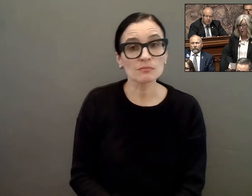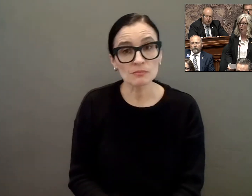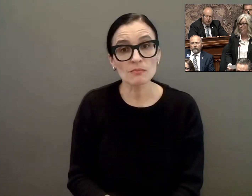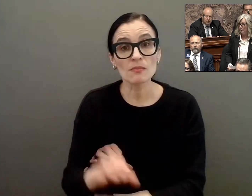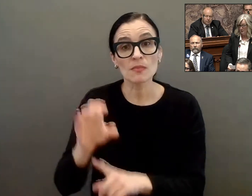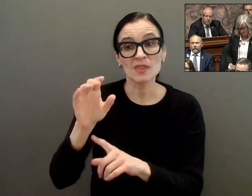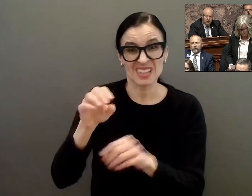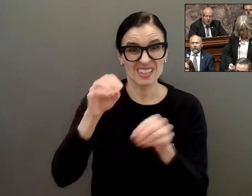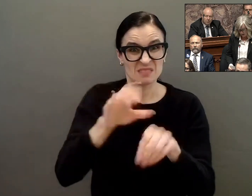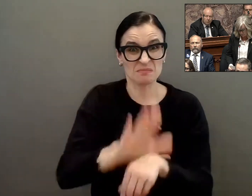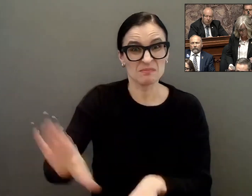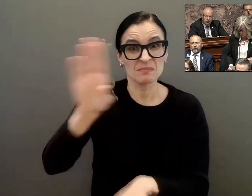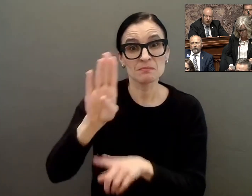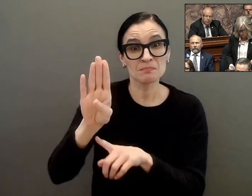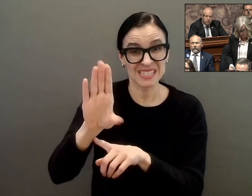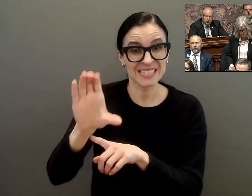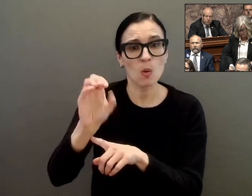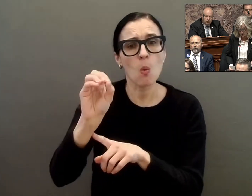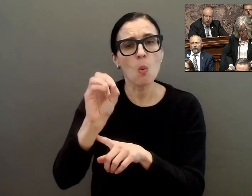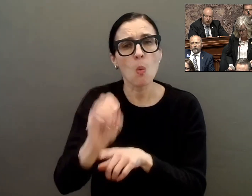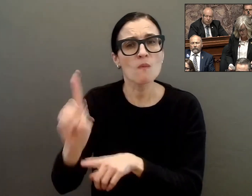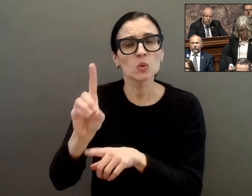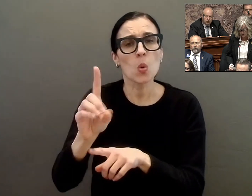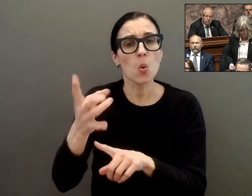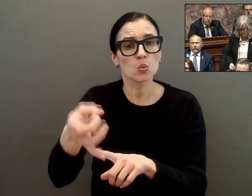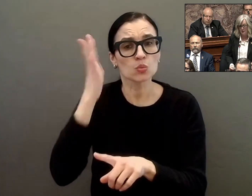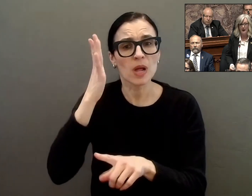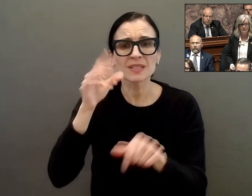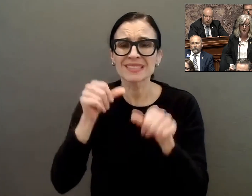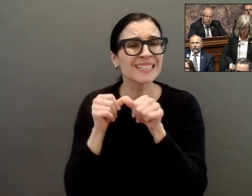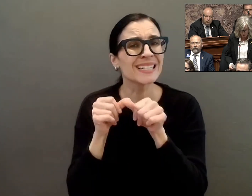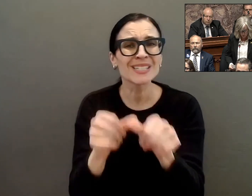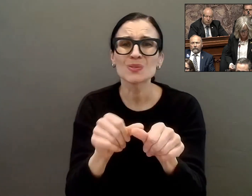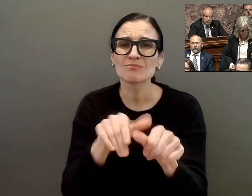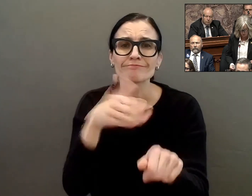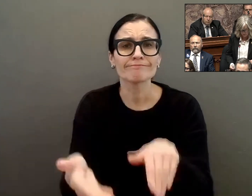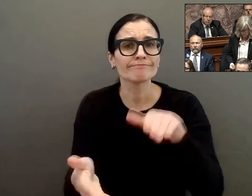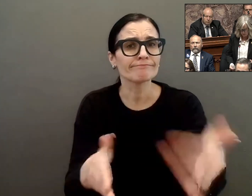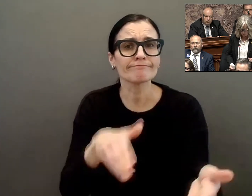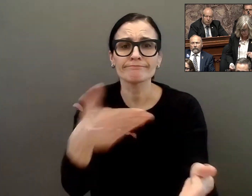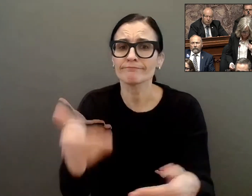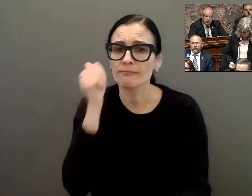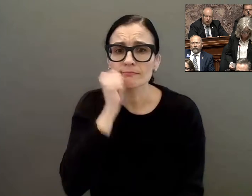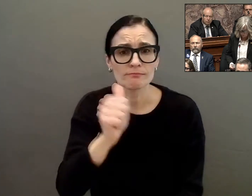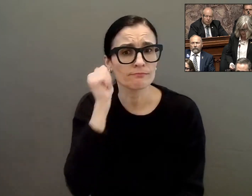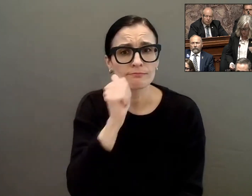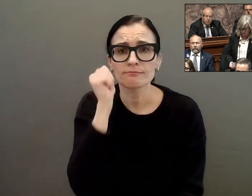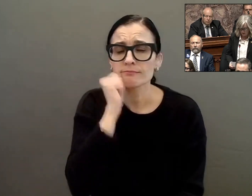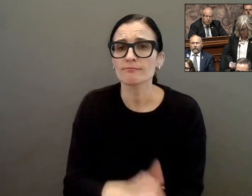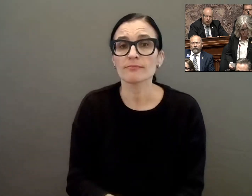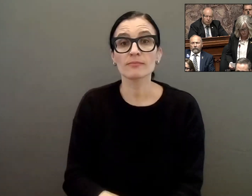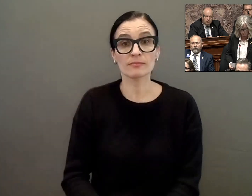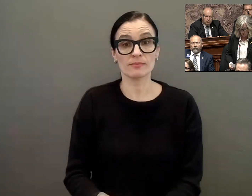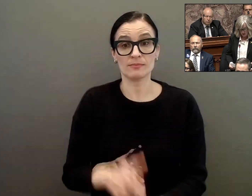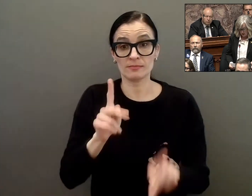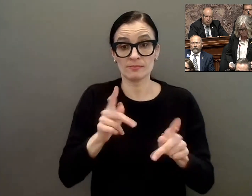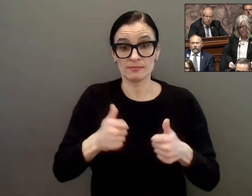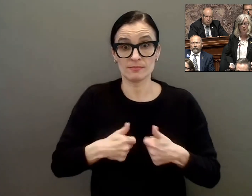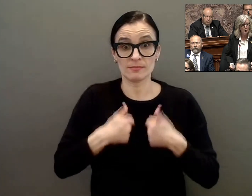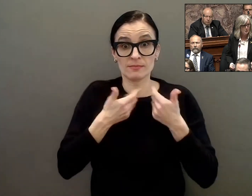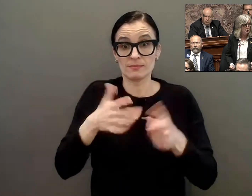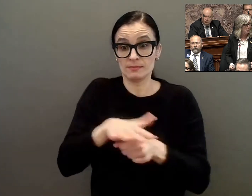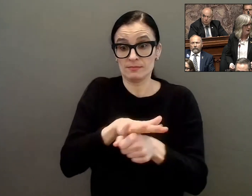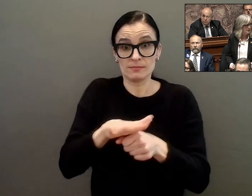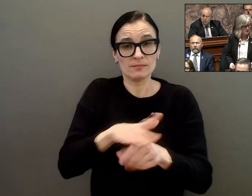Residents in Hope have no local access to treatment unless they drive 2 hours in a 4-hour round trip in